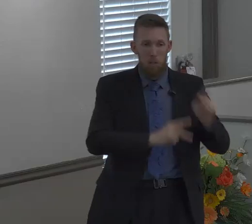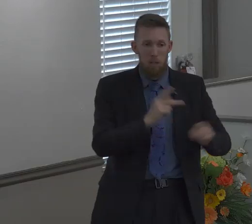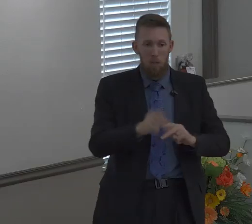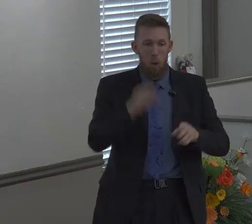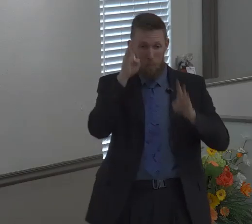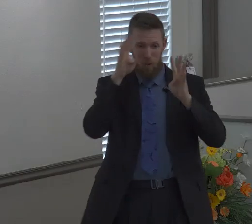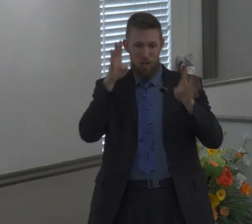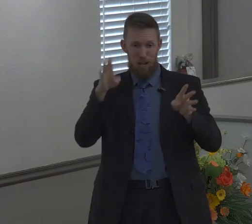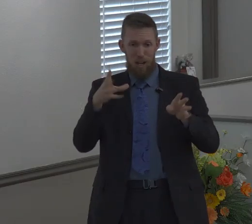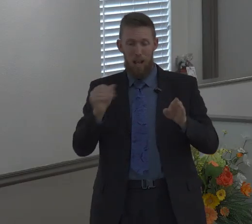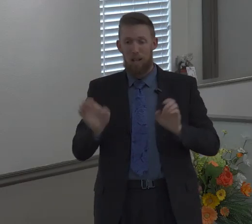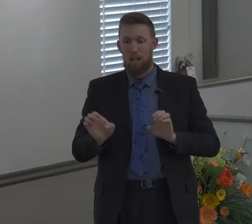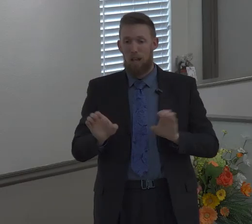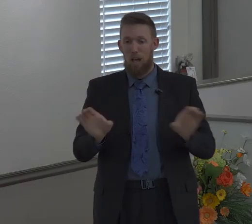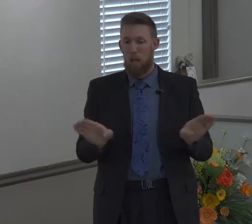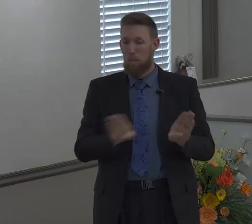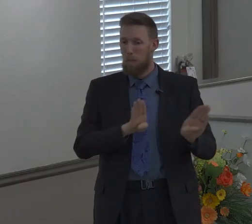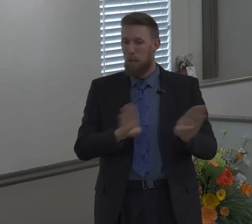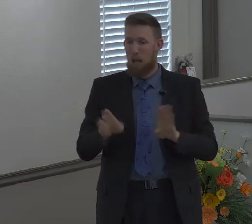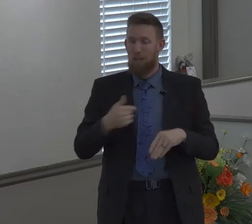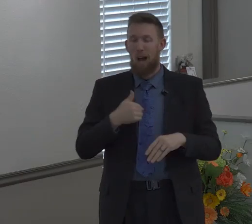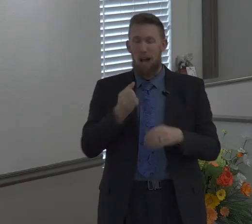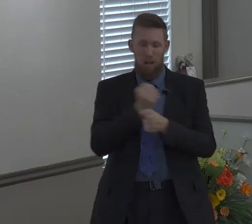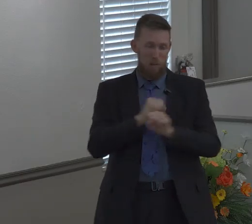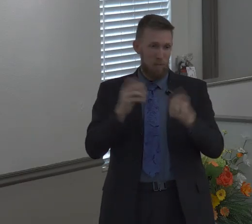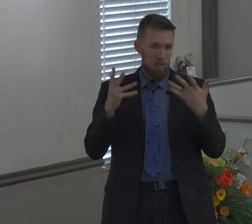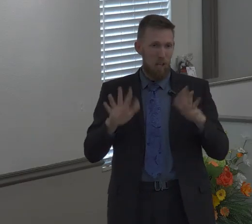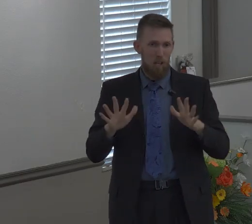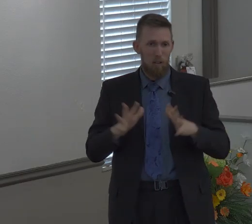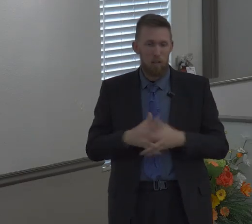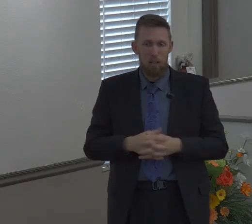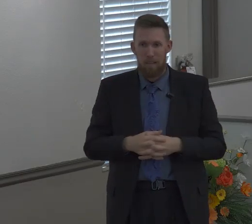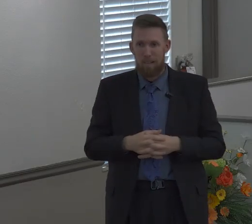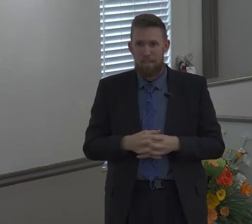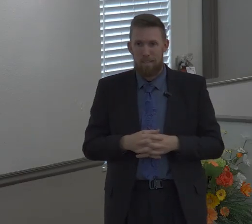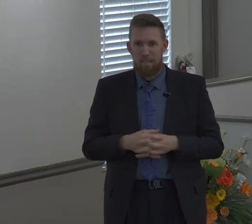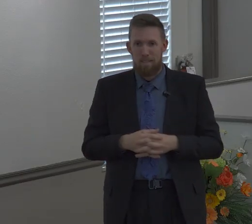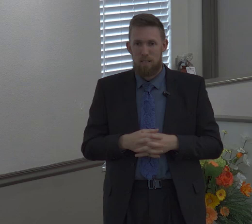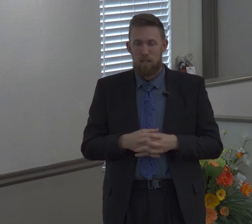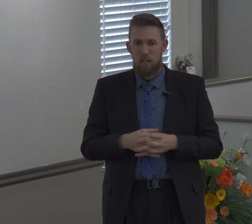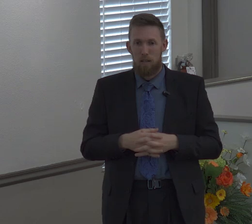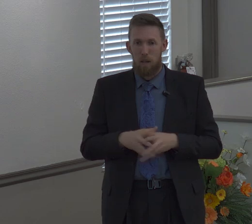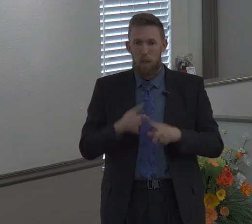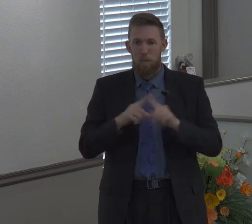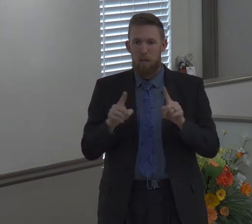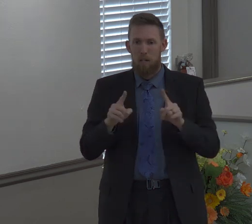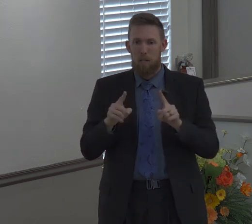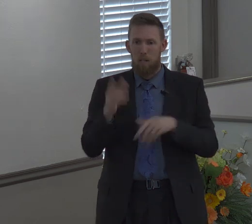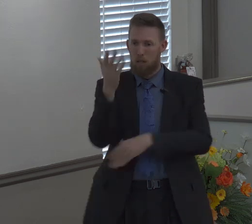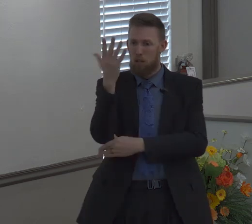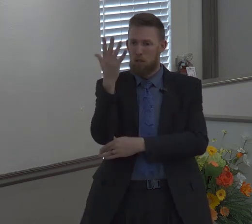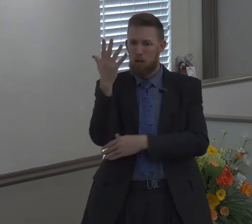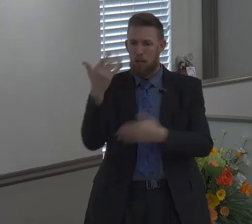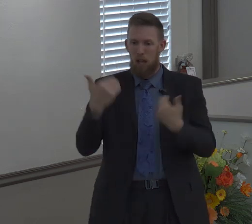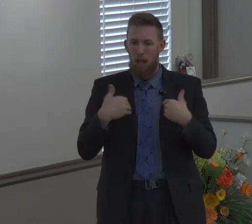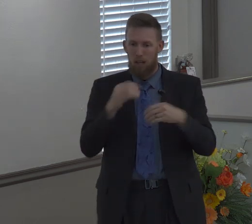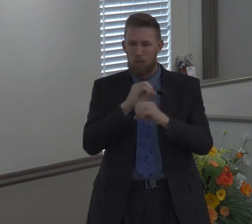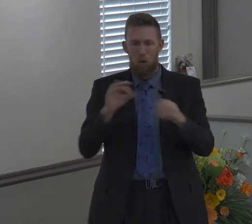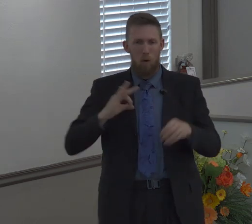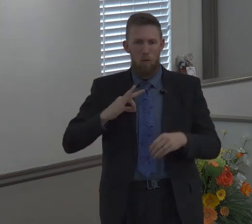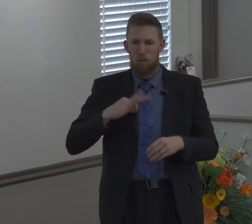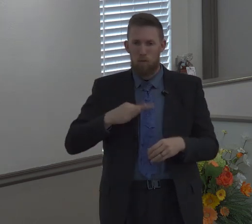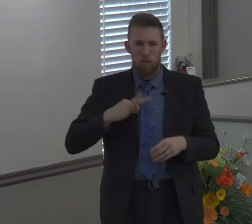There are people who pretend to be saved. They're not really saved. The tree doesn't have any fruit of